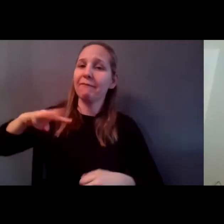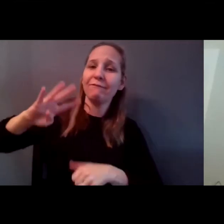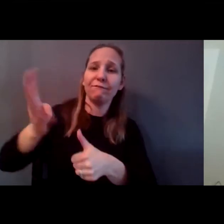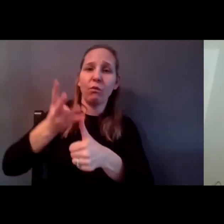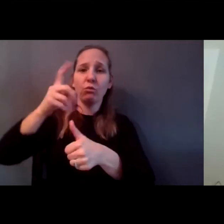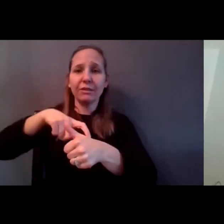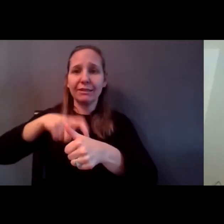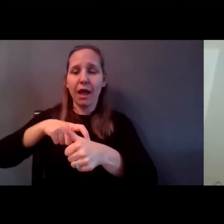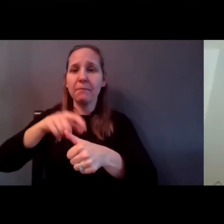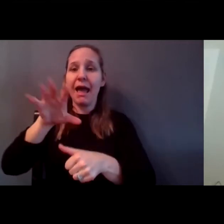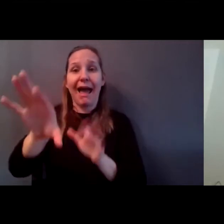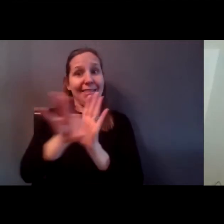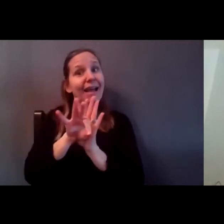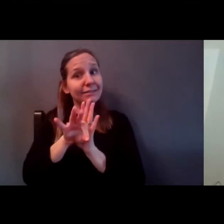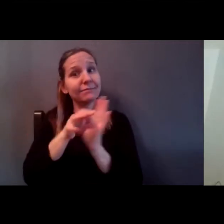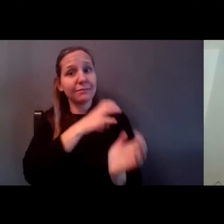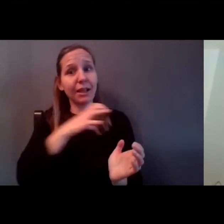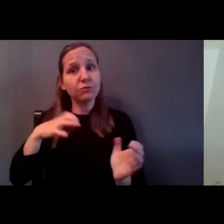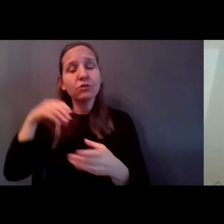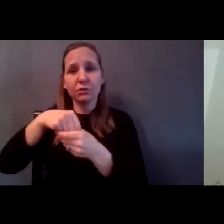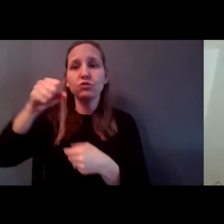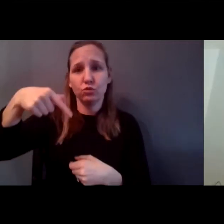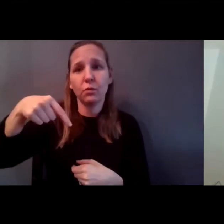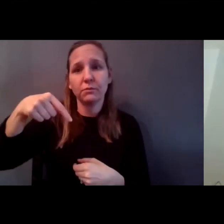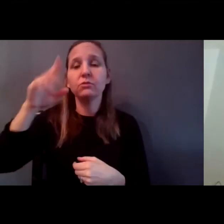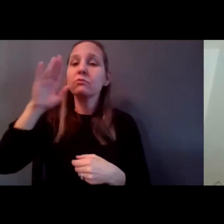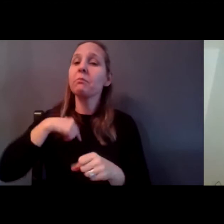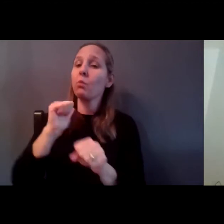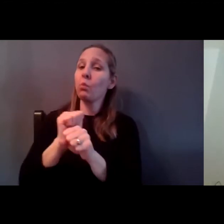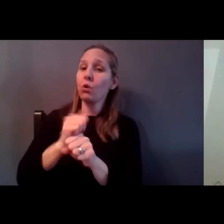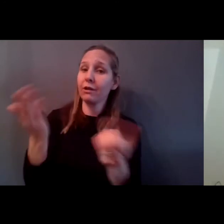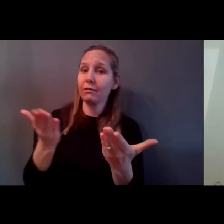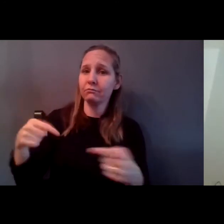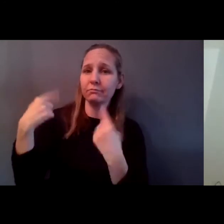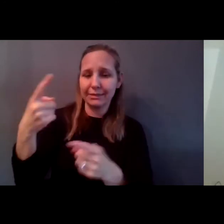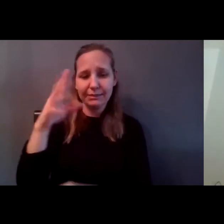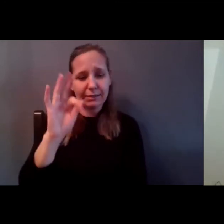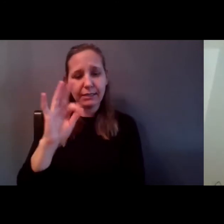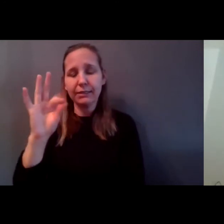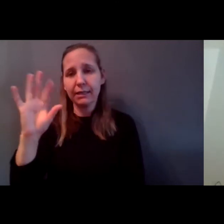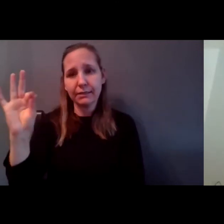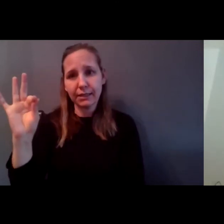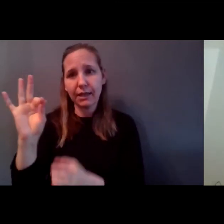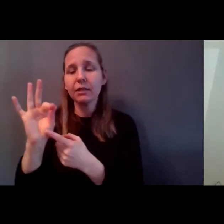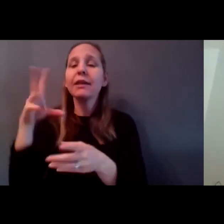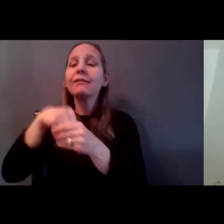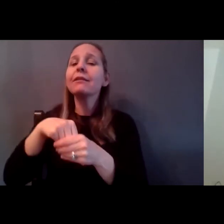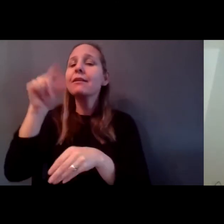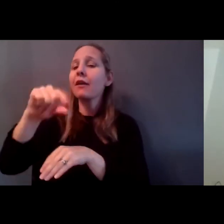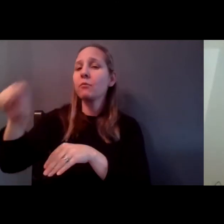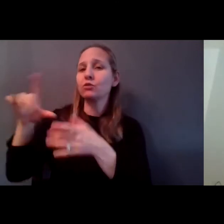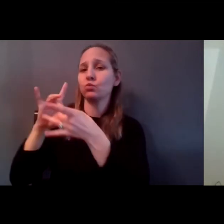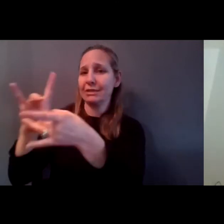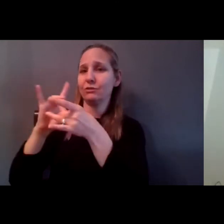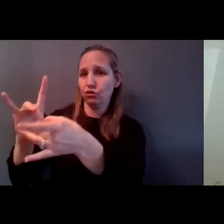Nation. I've been employed with the Squamish since 1999 in the Intergovernmental Relations Department as one of our